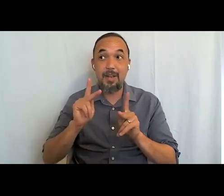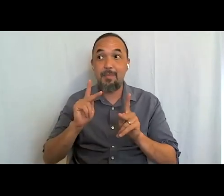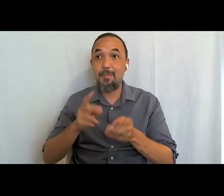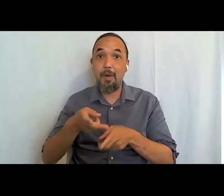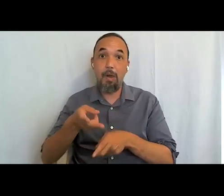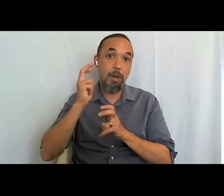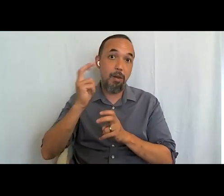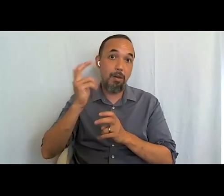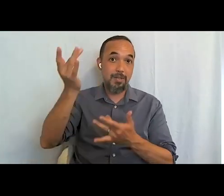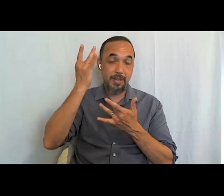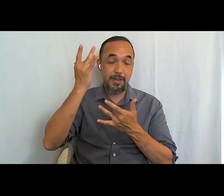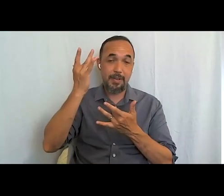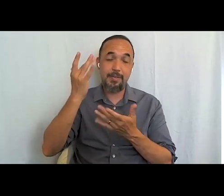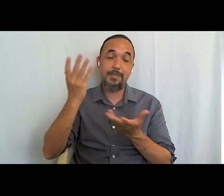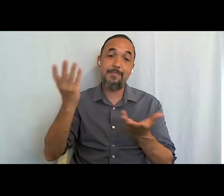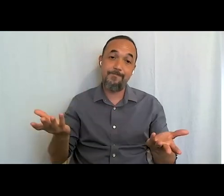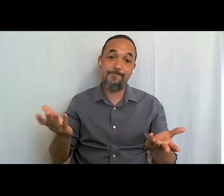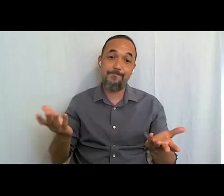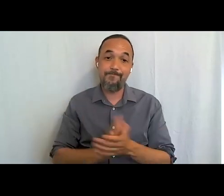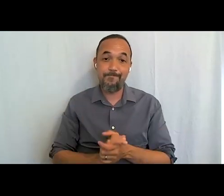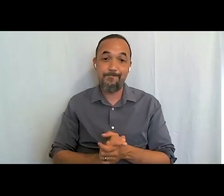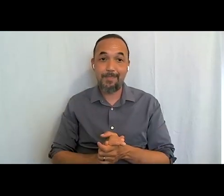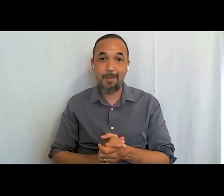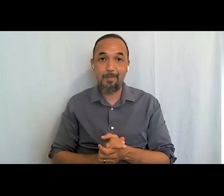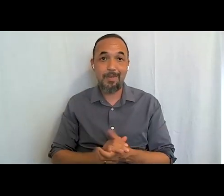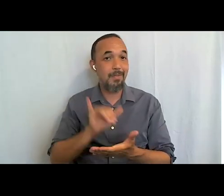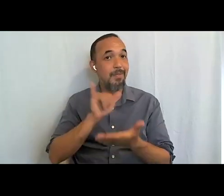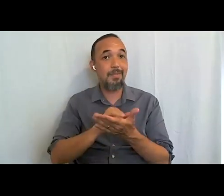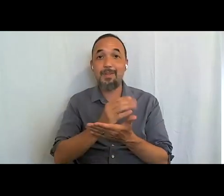This is unfortunately a part of life.